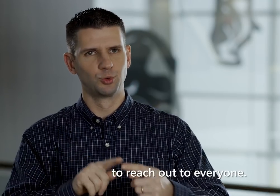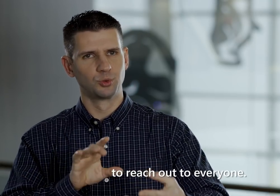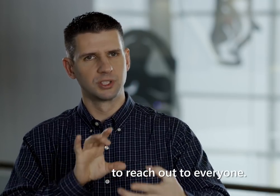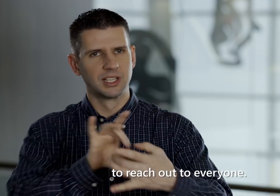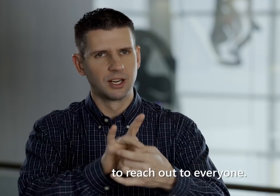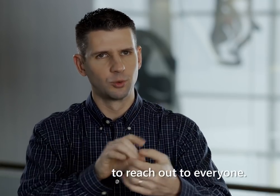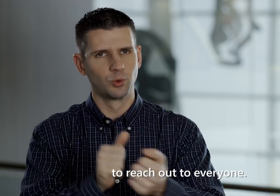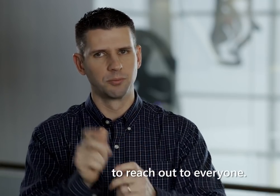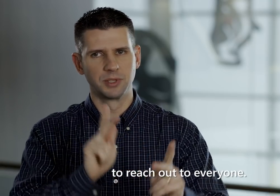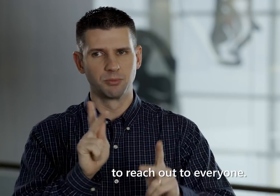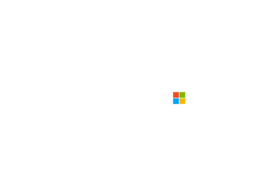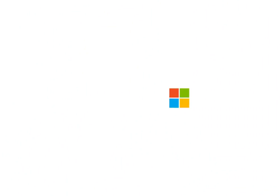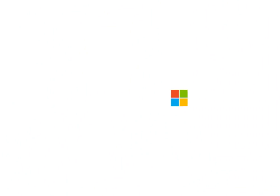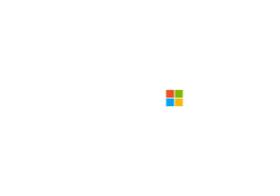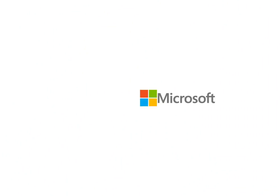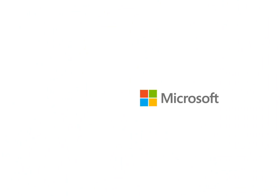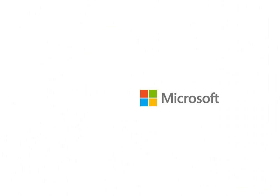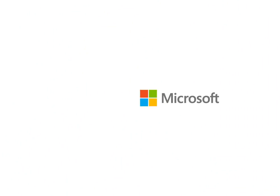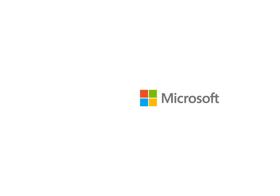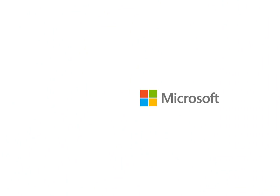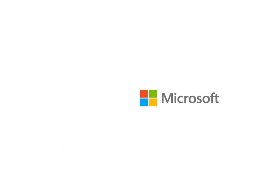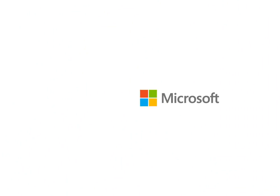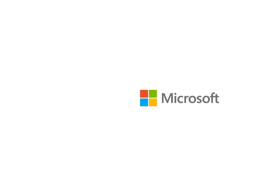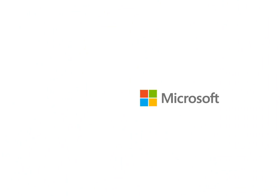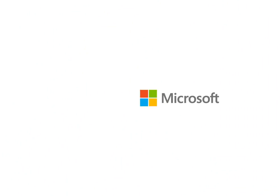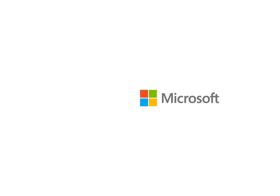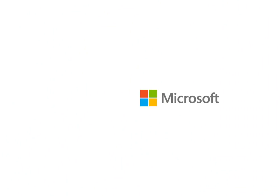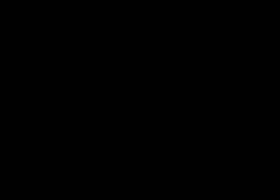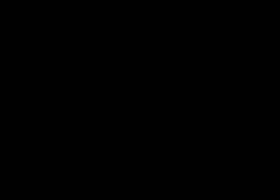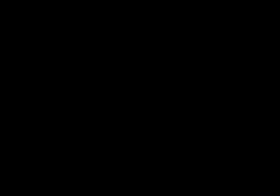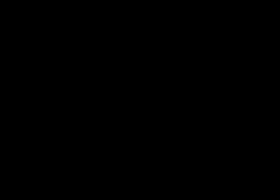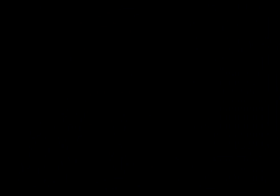to reach out to everyone. www.USUSISbull.com AVAILA. Kevin